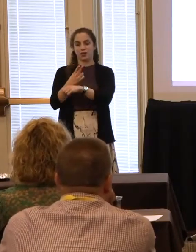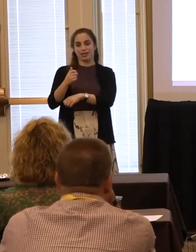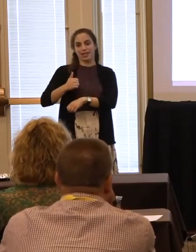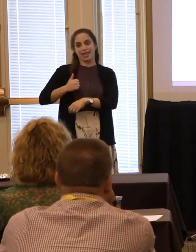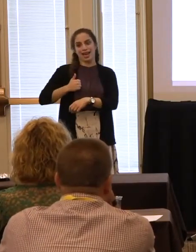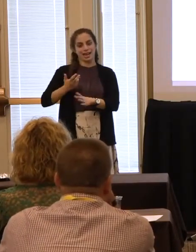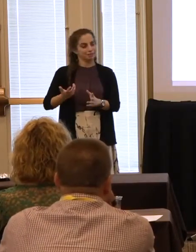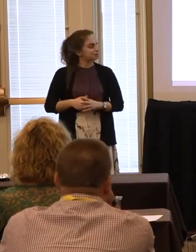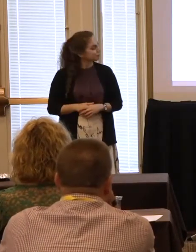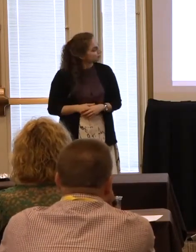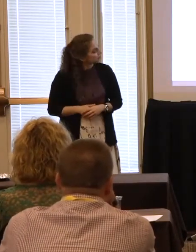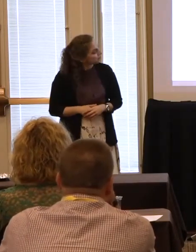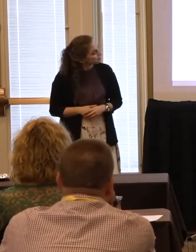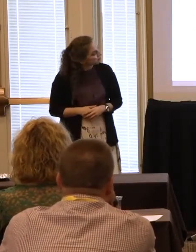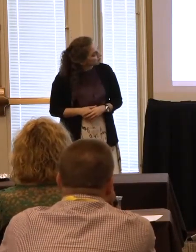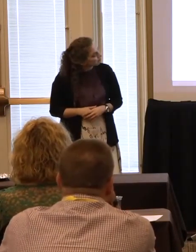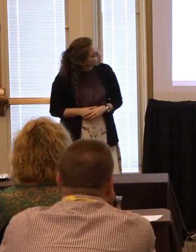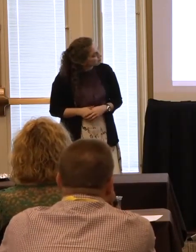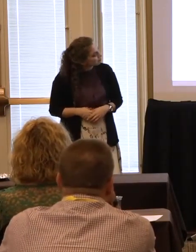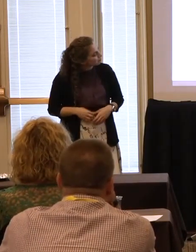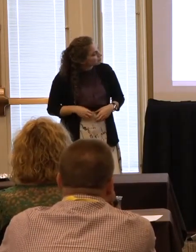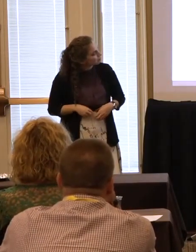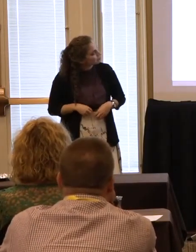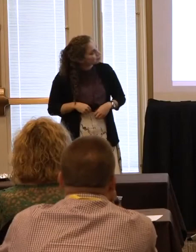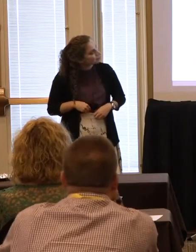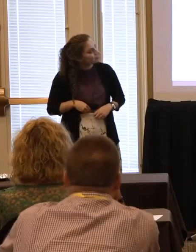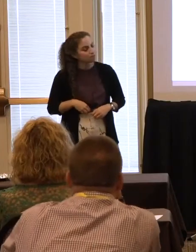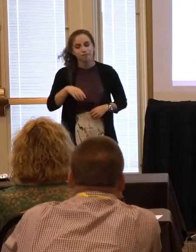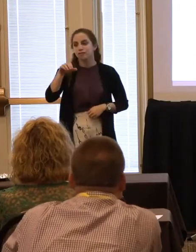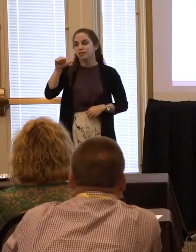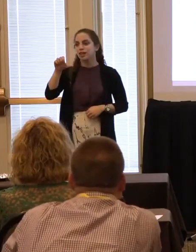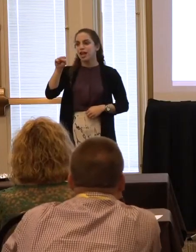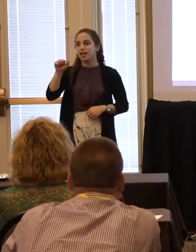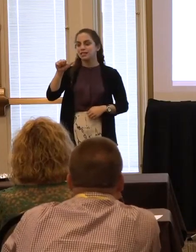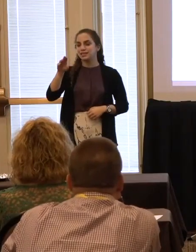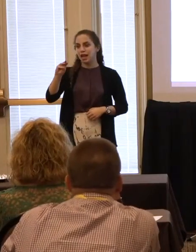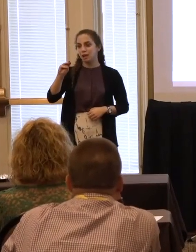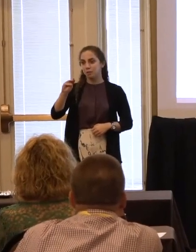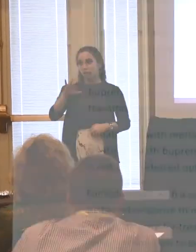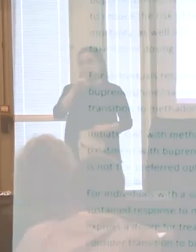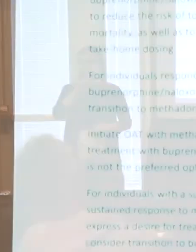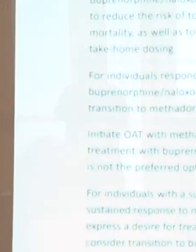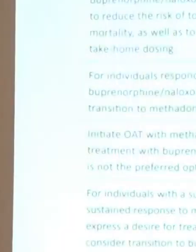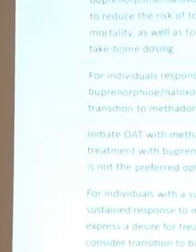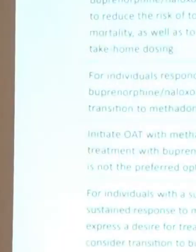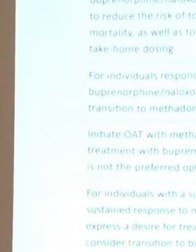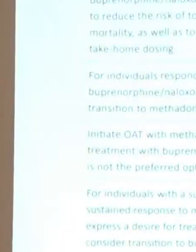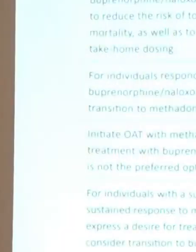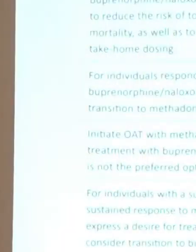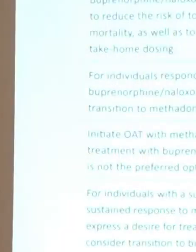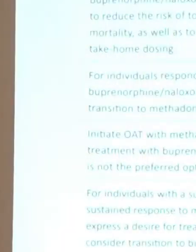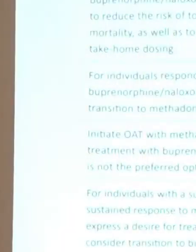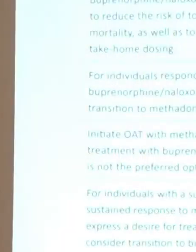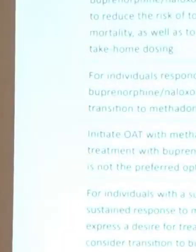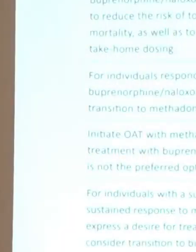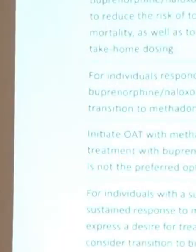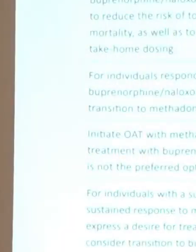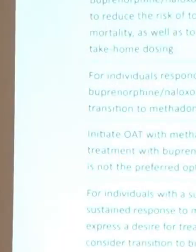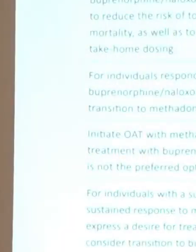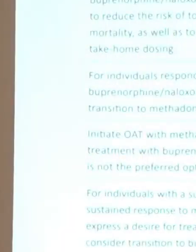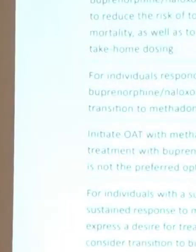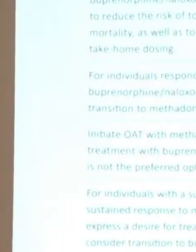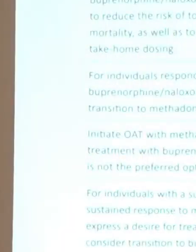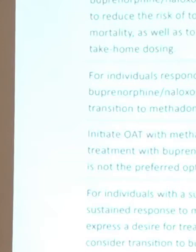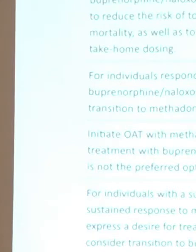But it's basically, ASAM has this in like 100 pages, and can I just put it like they just put it in one